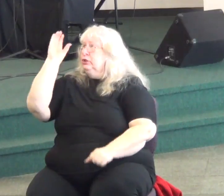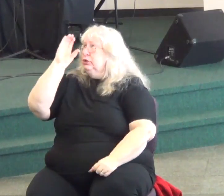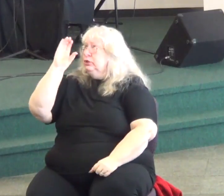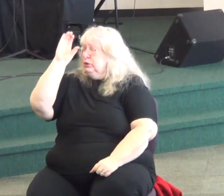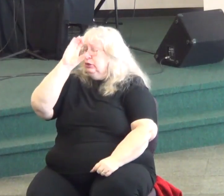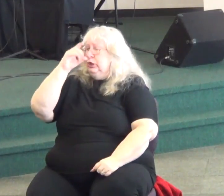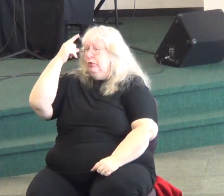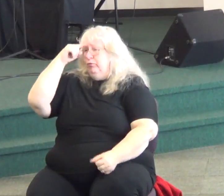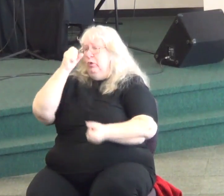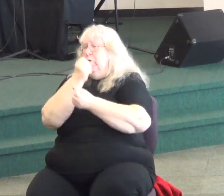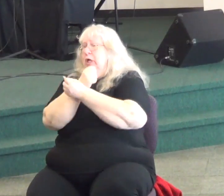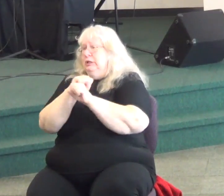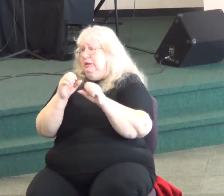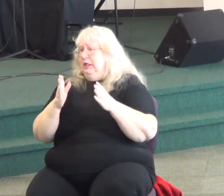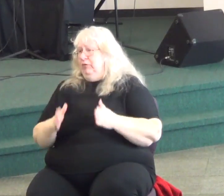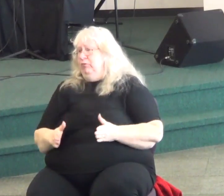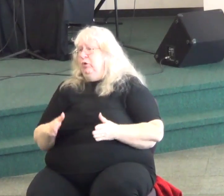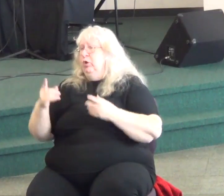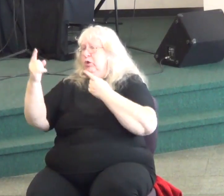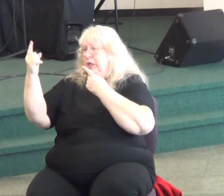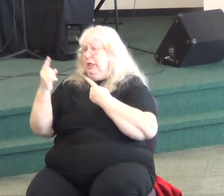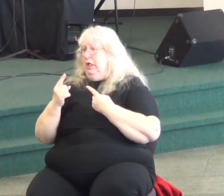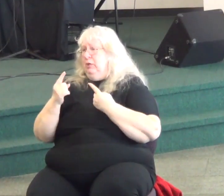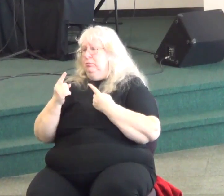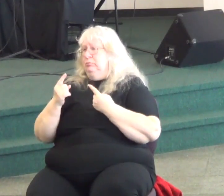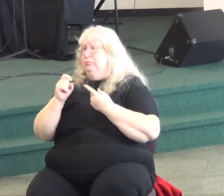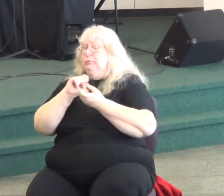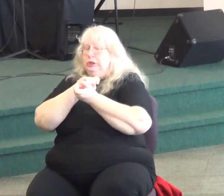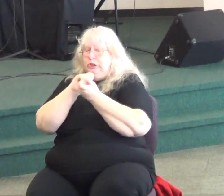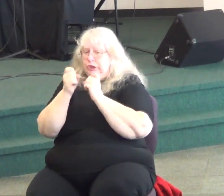Someone to turn this mess around.